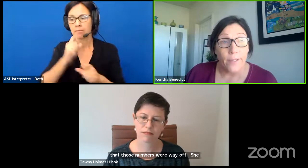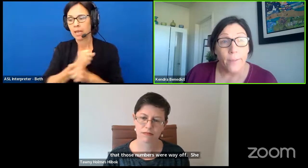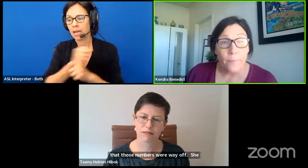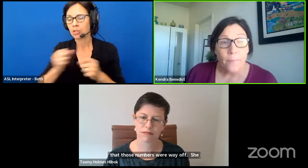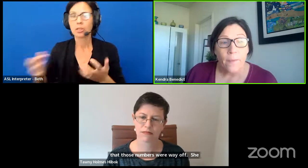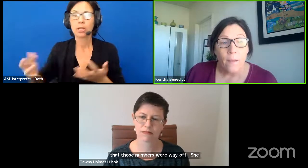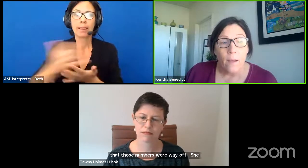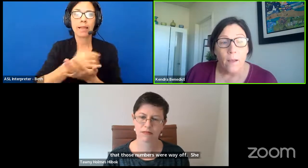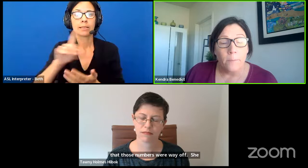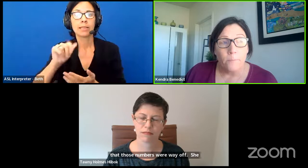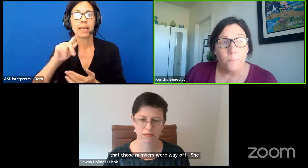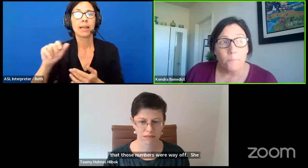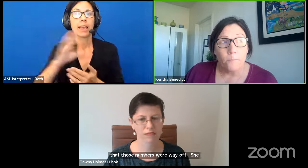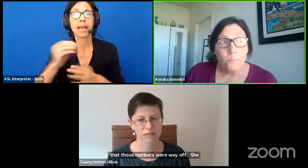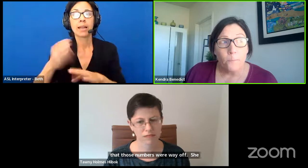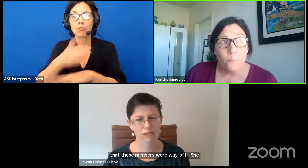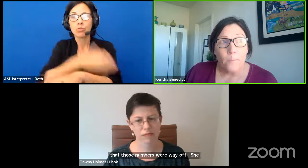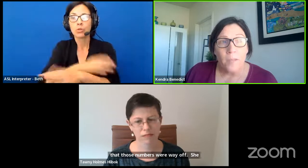data better.